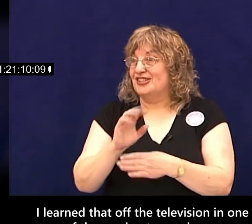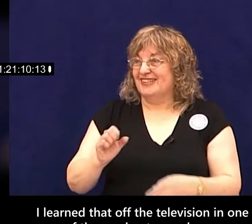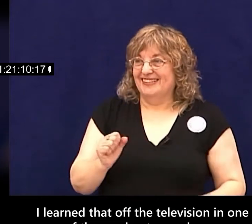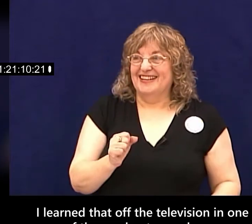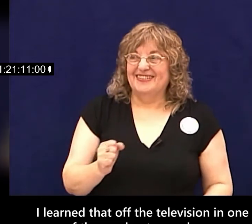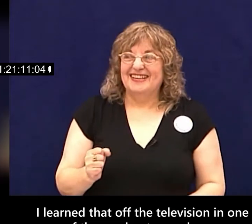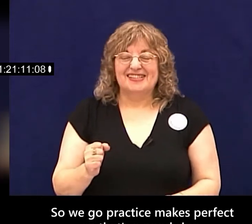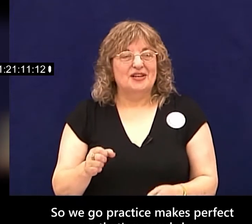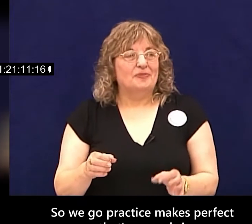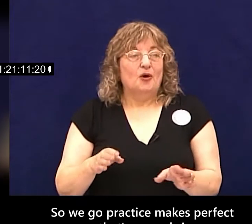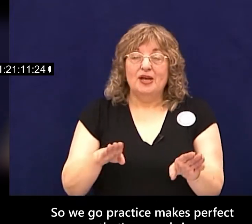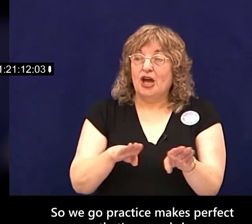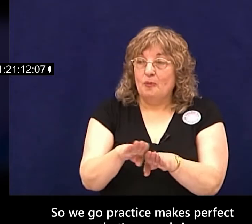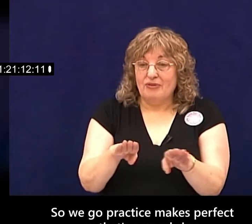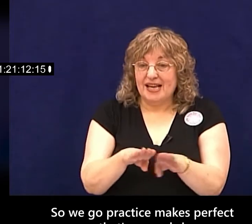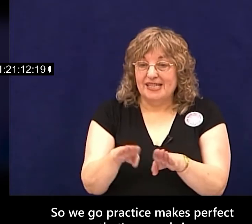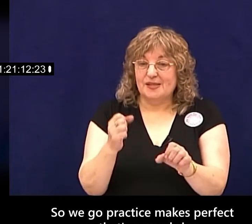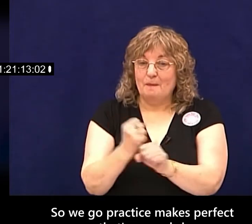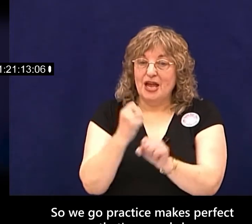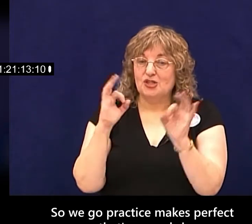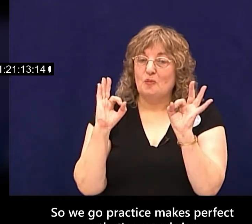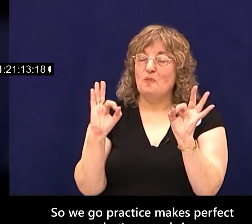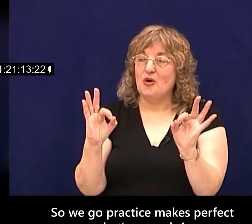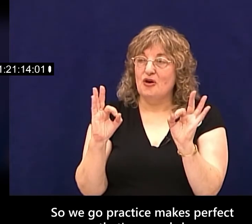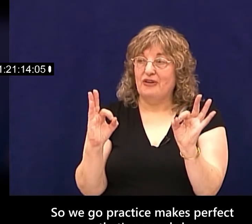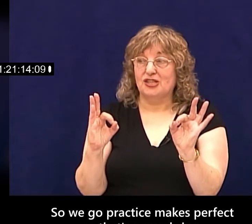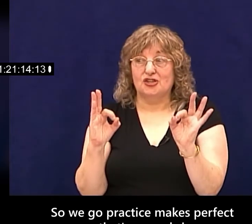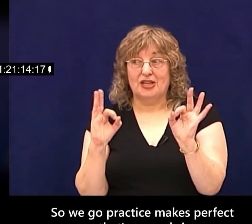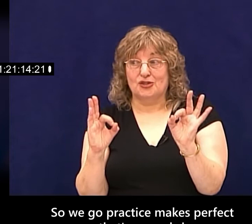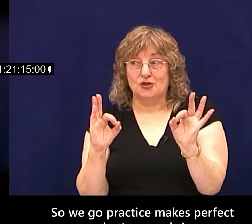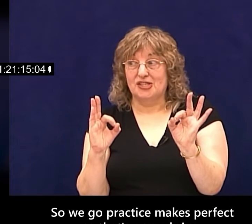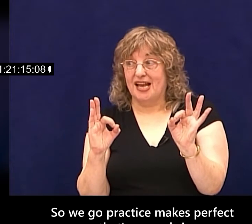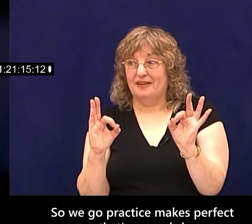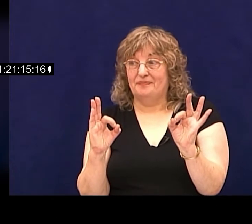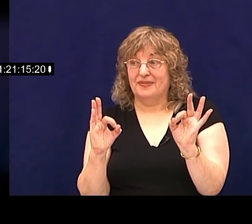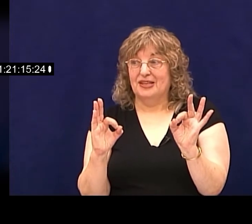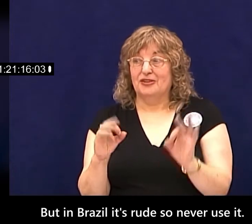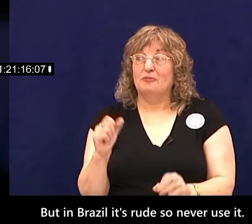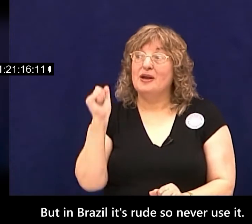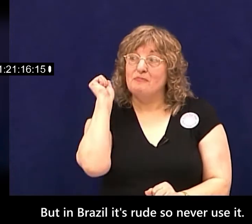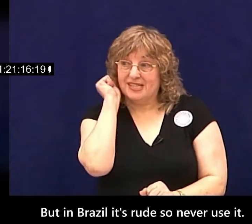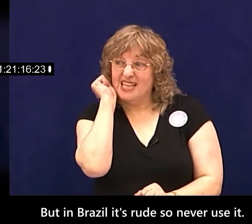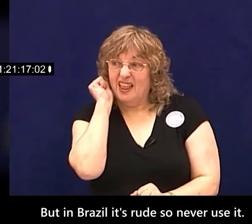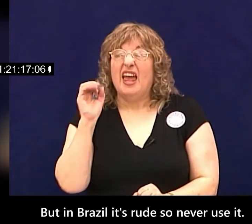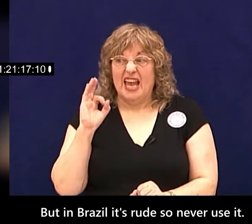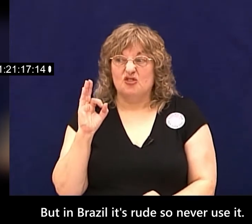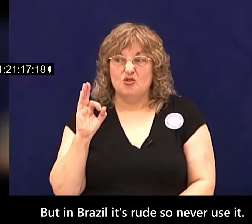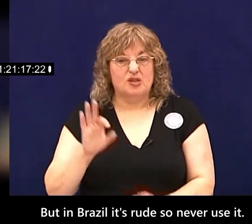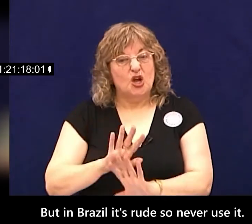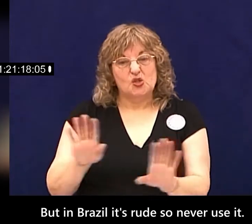you know. So we go practice makes perfect. So that's a good sign. But in Brazil, it's rude. So